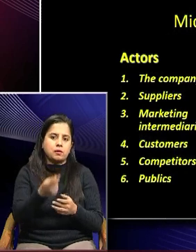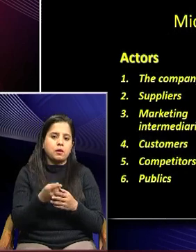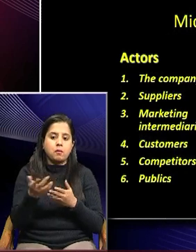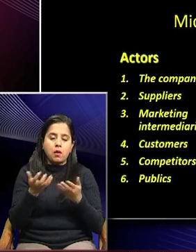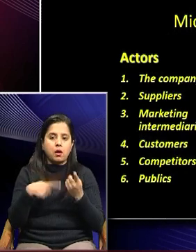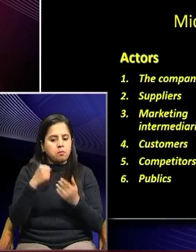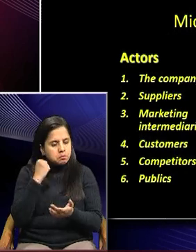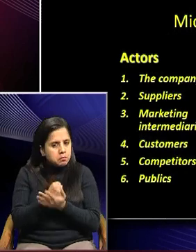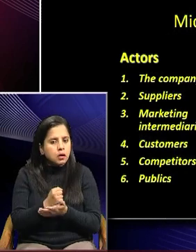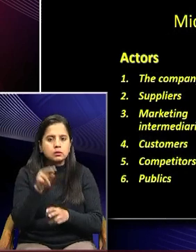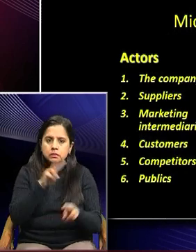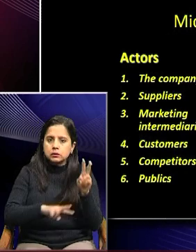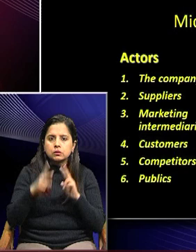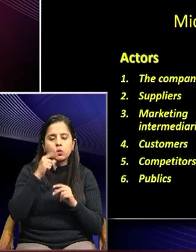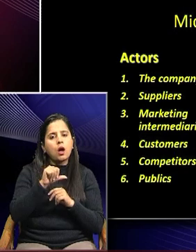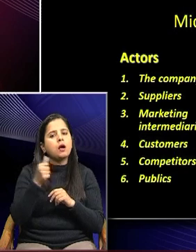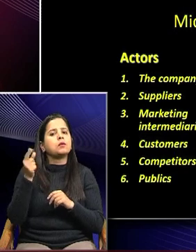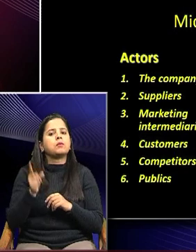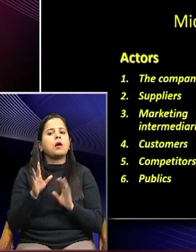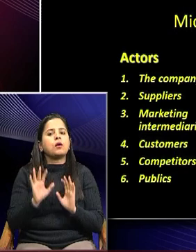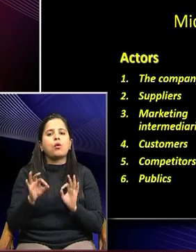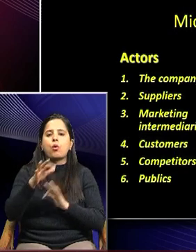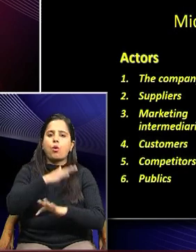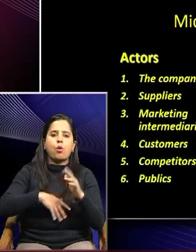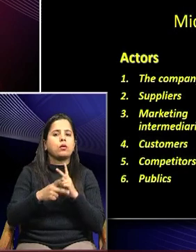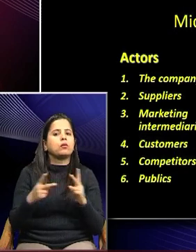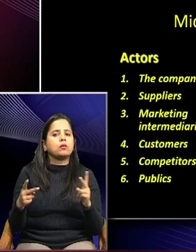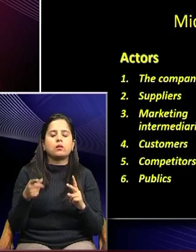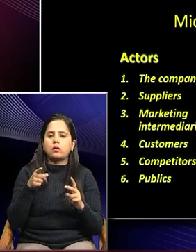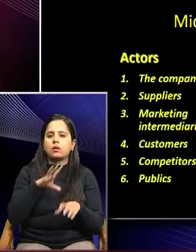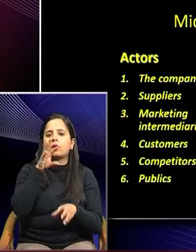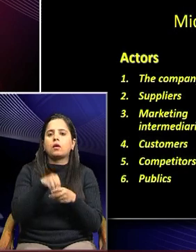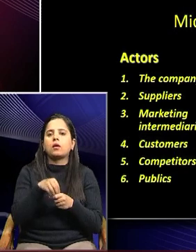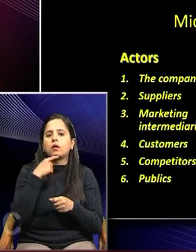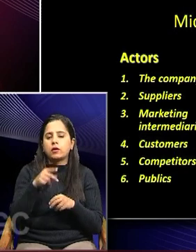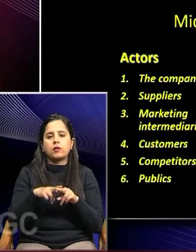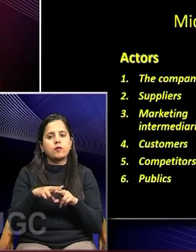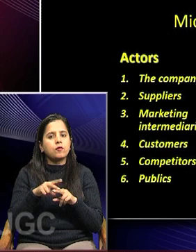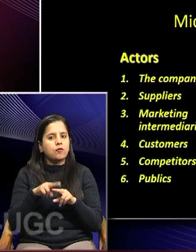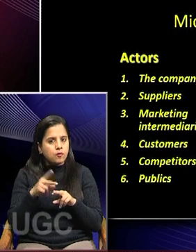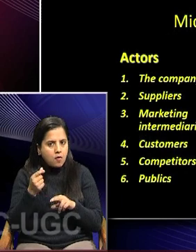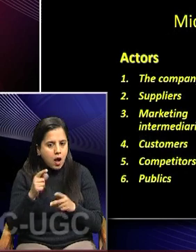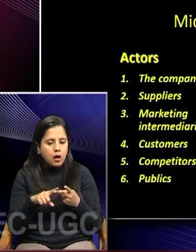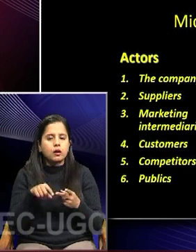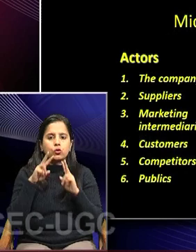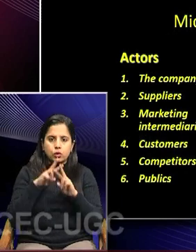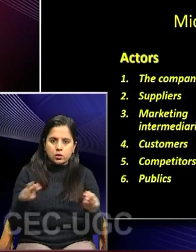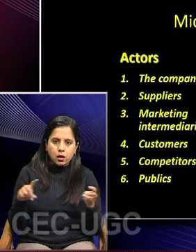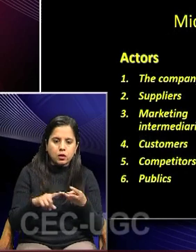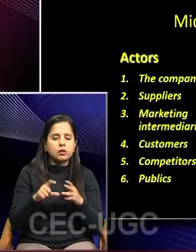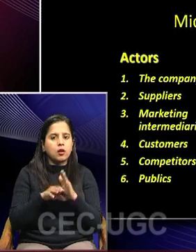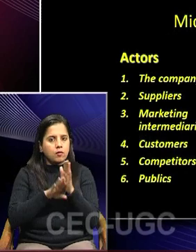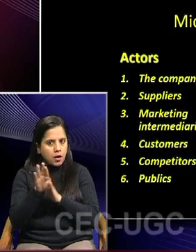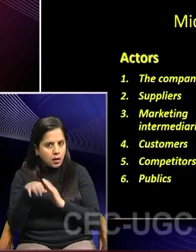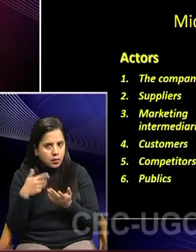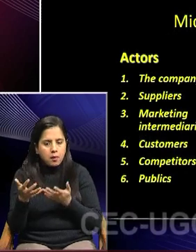marketers must consider other parts of organization, which includes finance, research and development, purchasing, operations